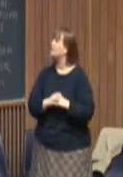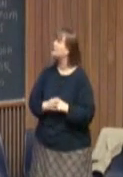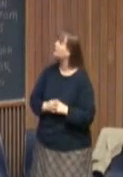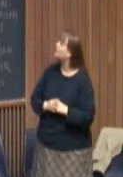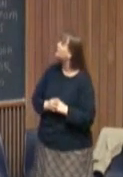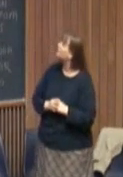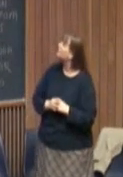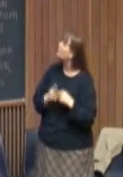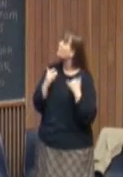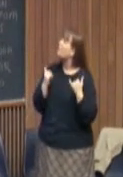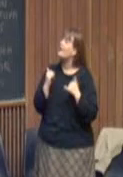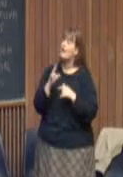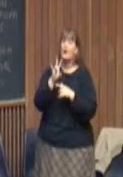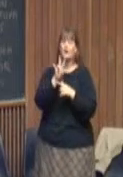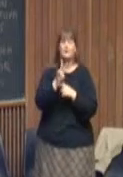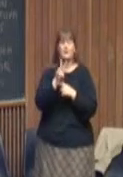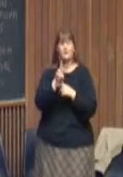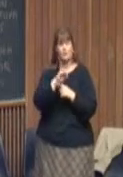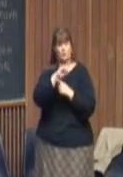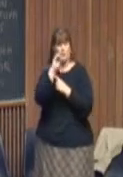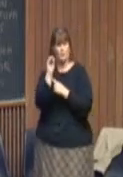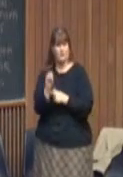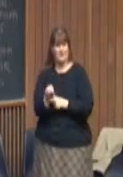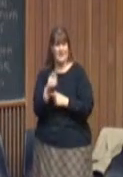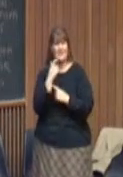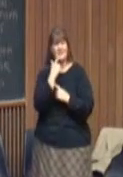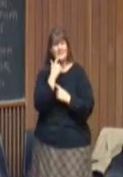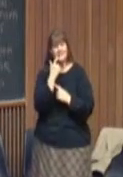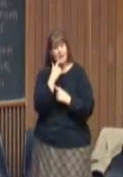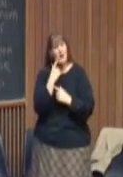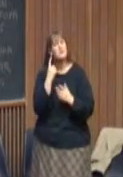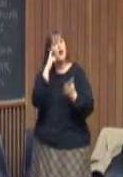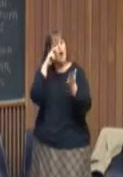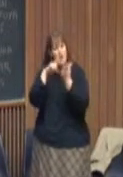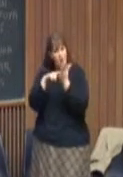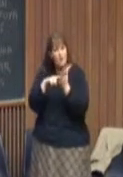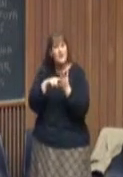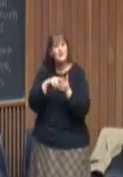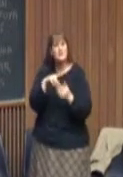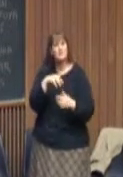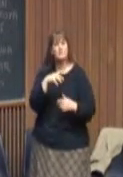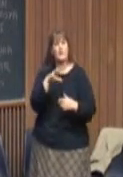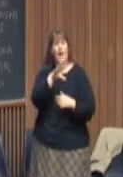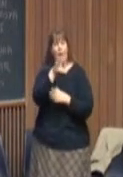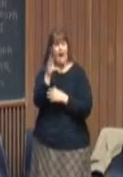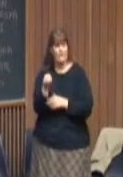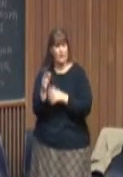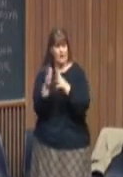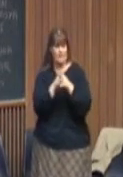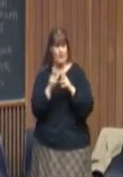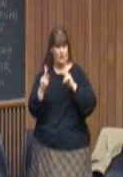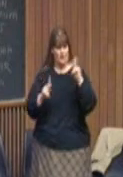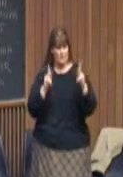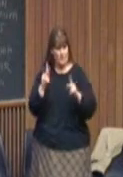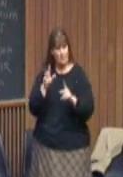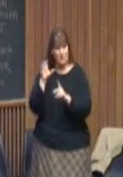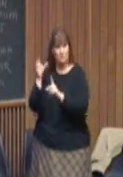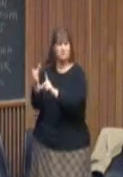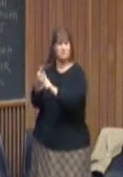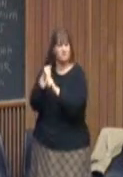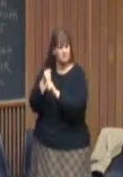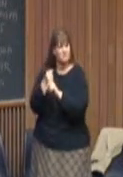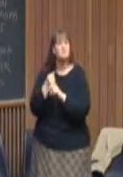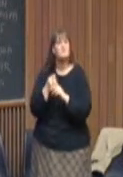72%, reported consent searching African Americans more frequently than whites in 2005. And the reason that this data is from